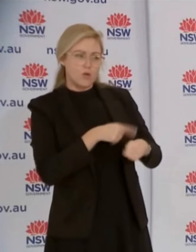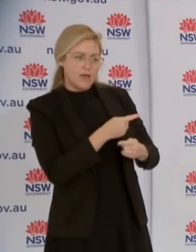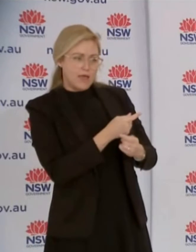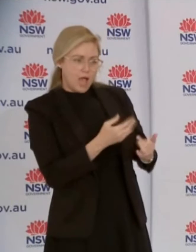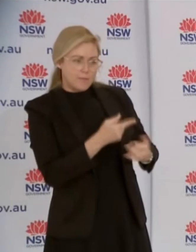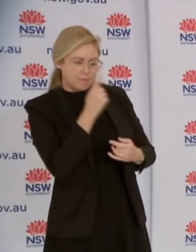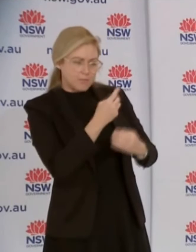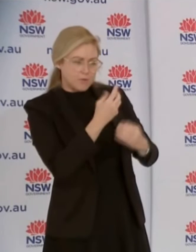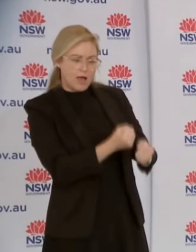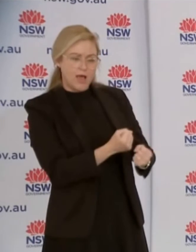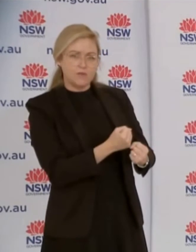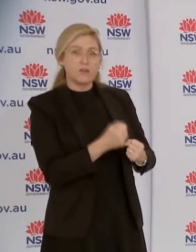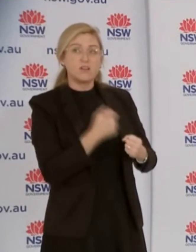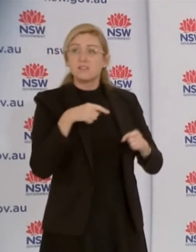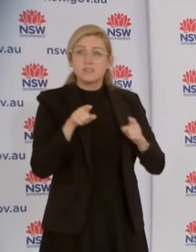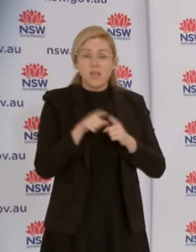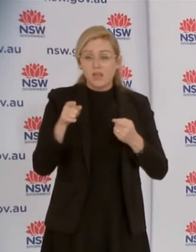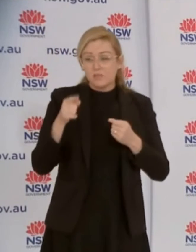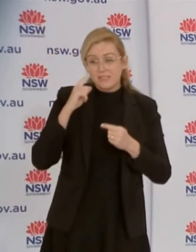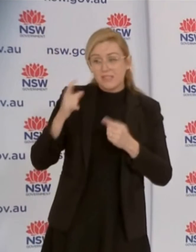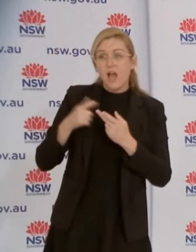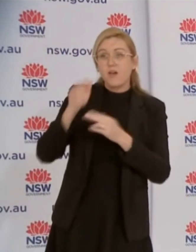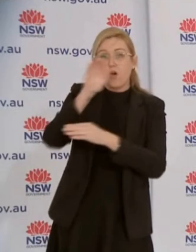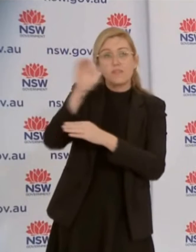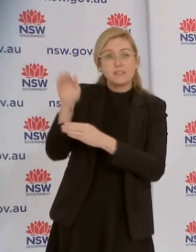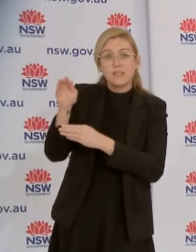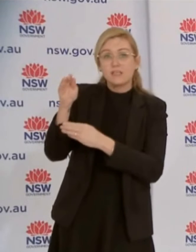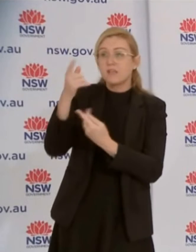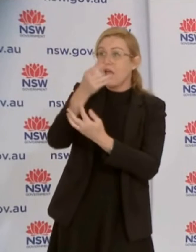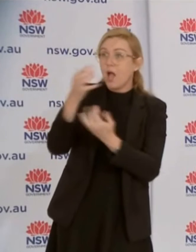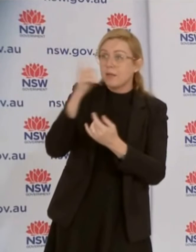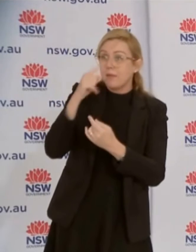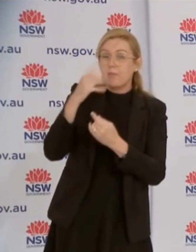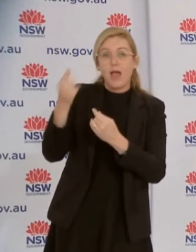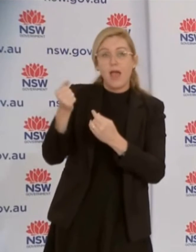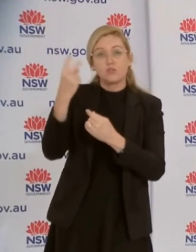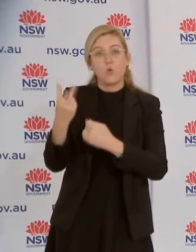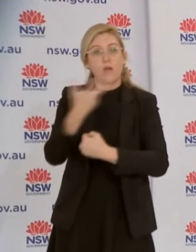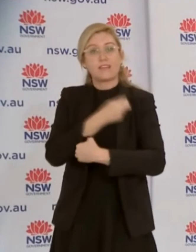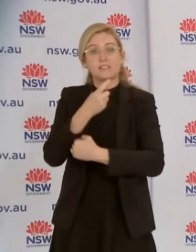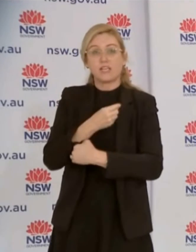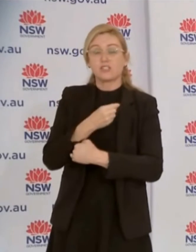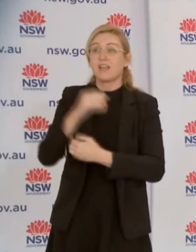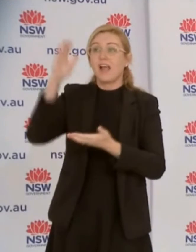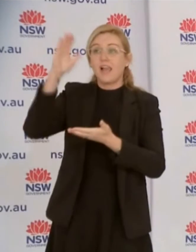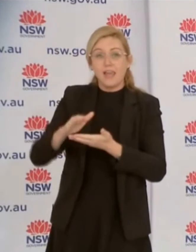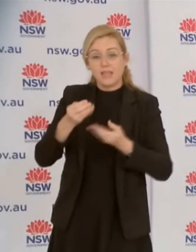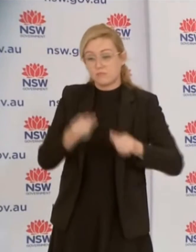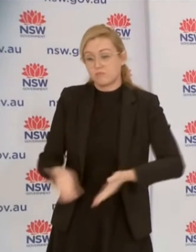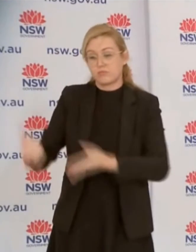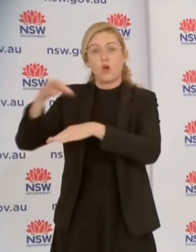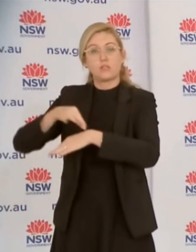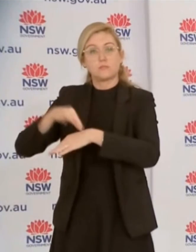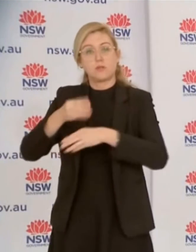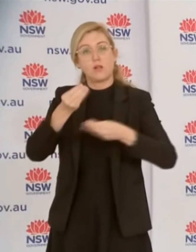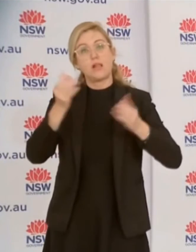dose vaccinated, the chances of you getting into hospital or intensive care are much, much lower. But obviously those risks increase